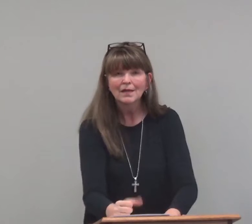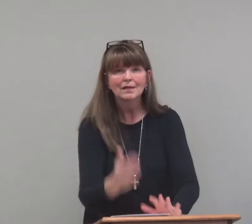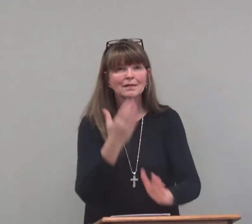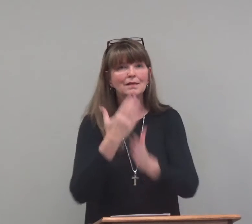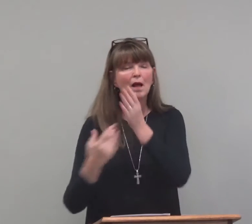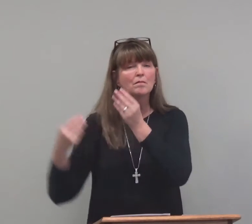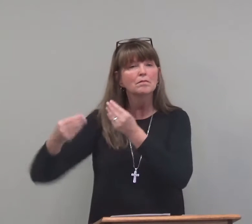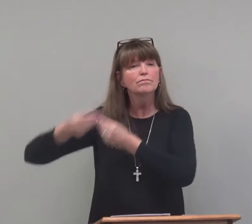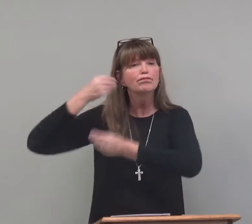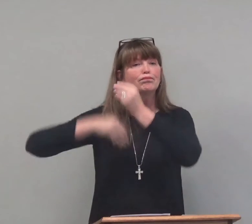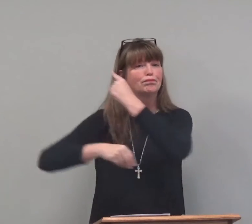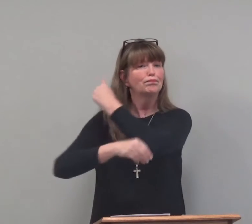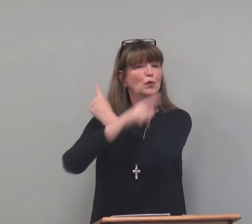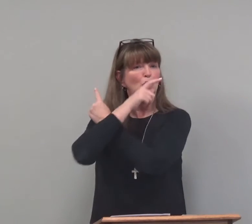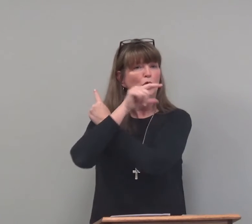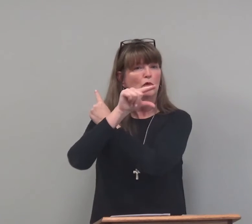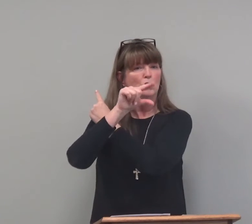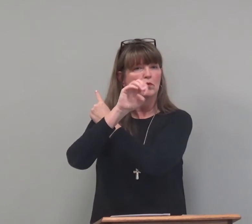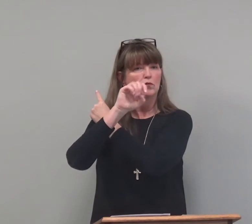things that we can delve into.